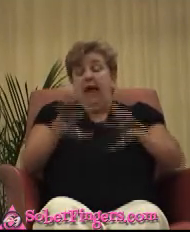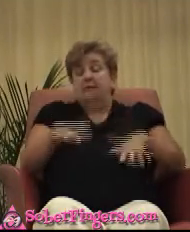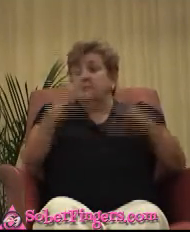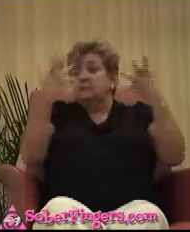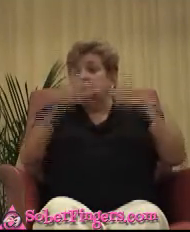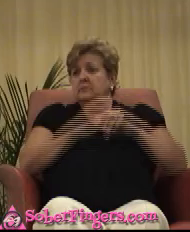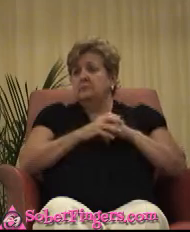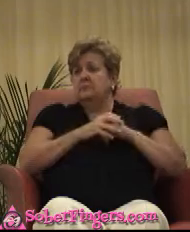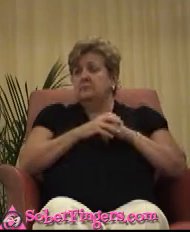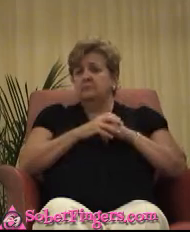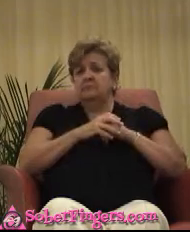with flying colors.